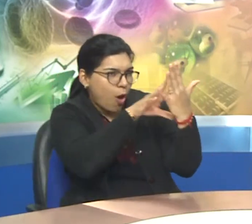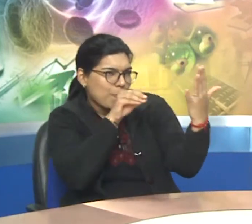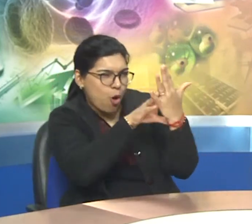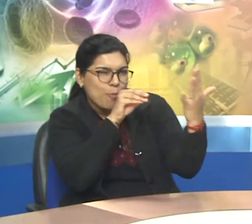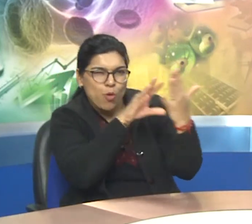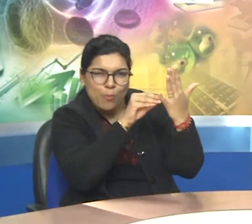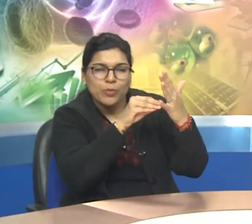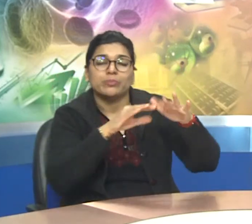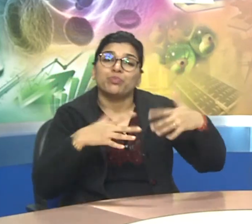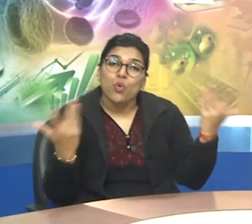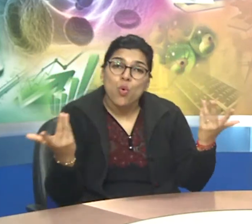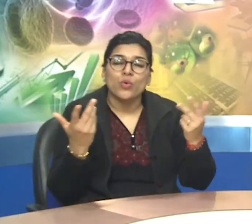dance.